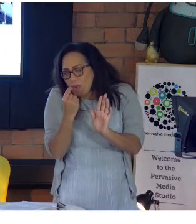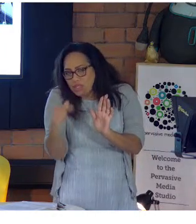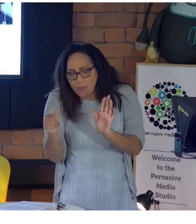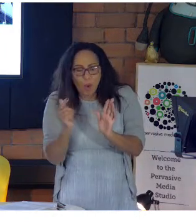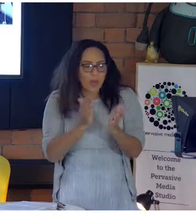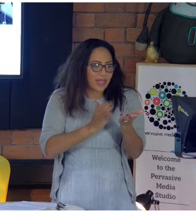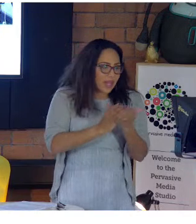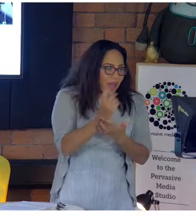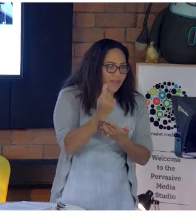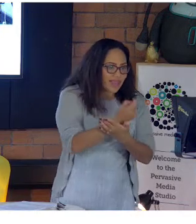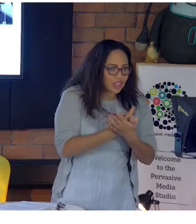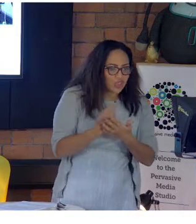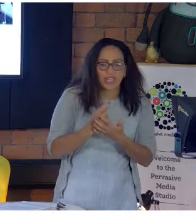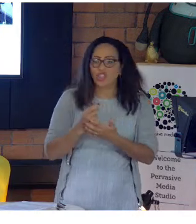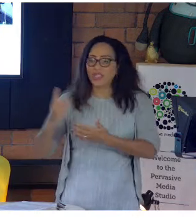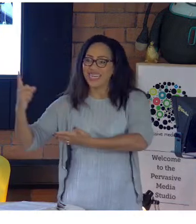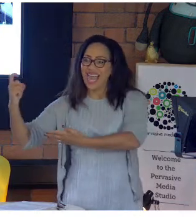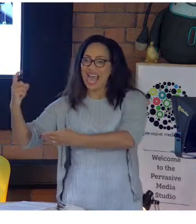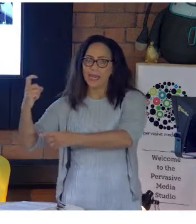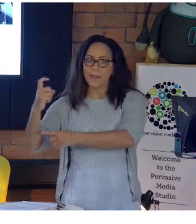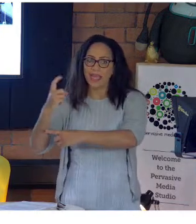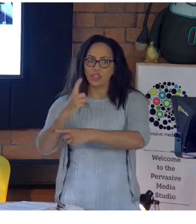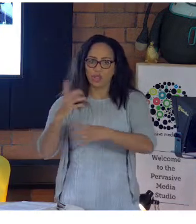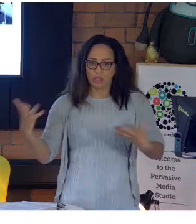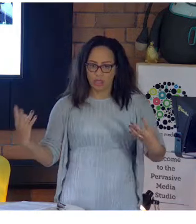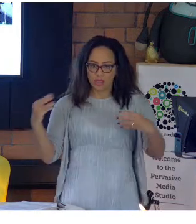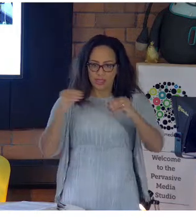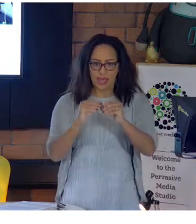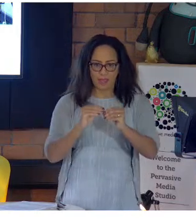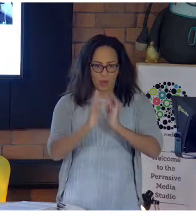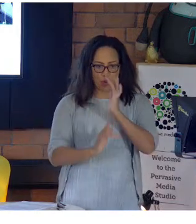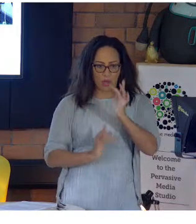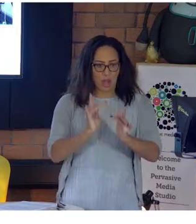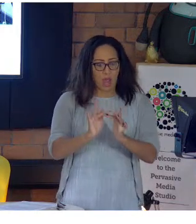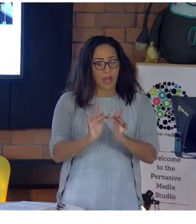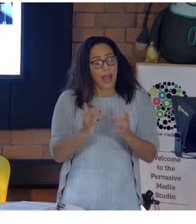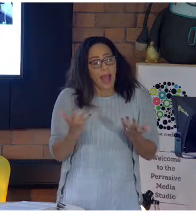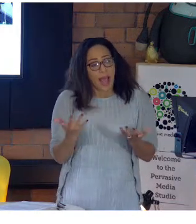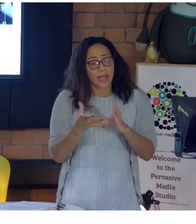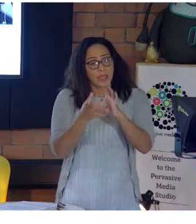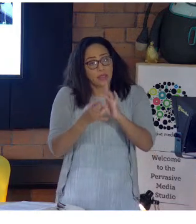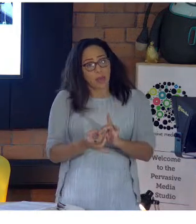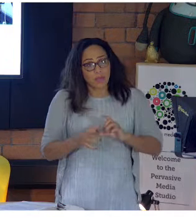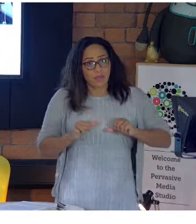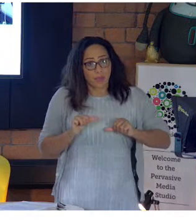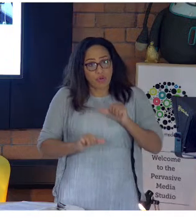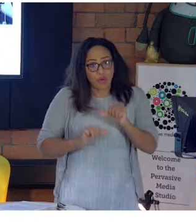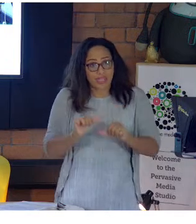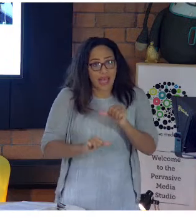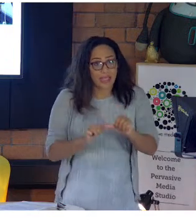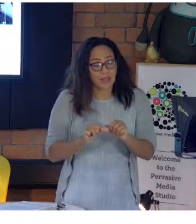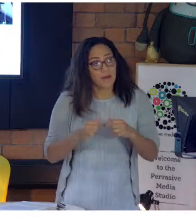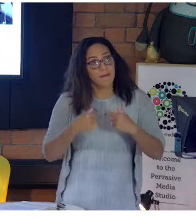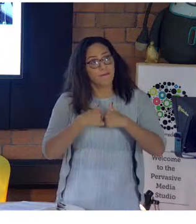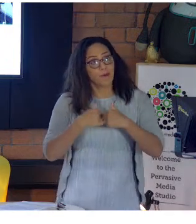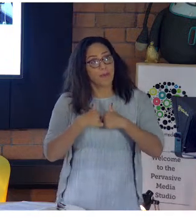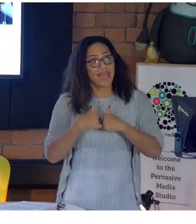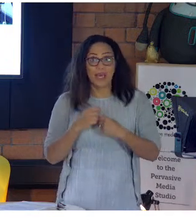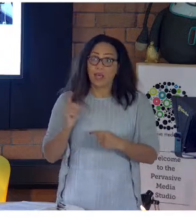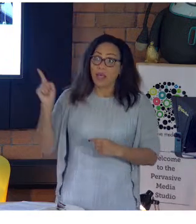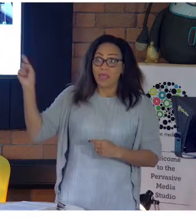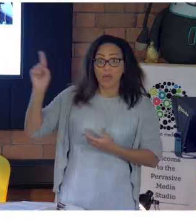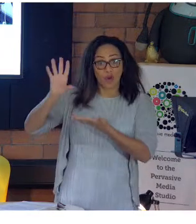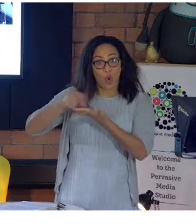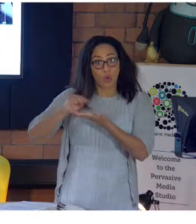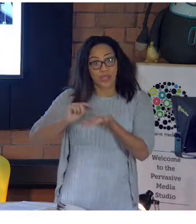animation online. And actually, in terms of process, for me, the recording you're gonna see was very much live. I am